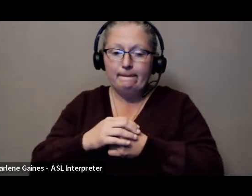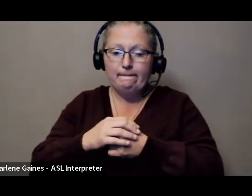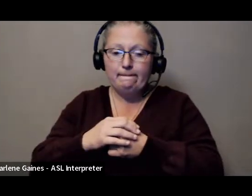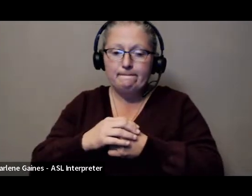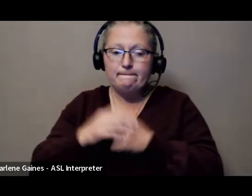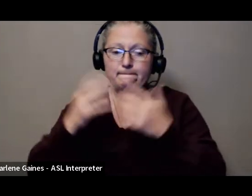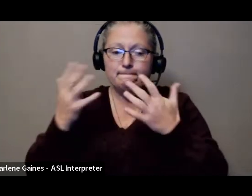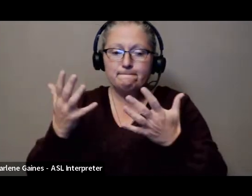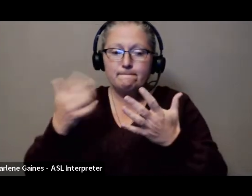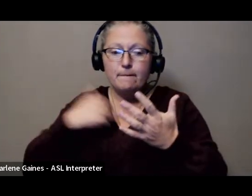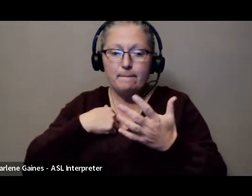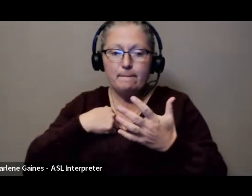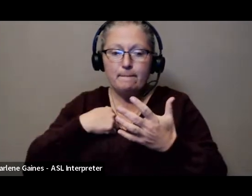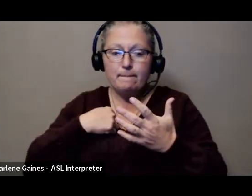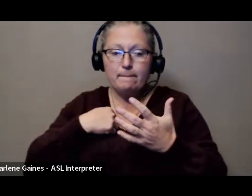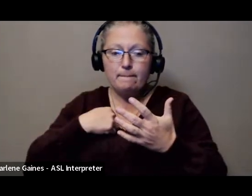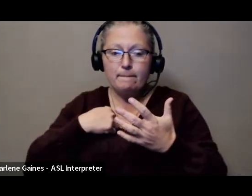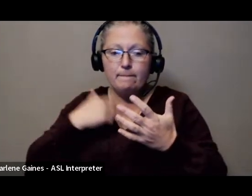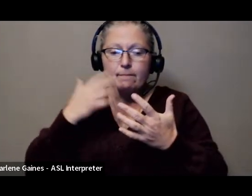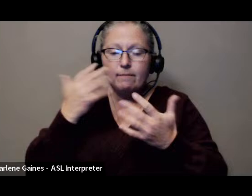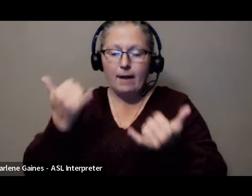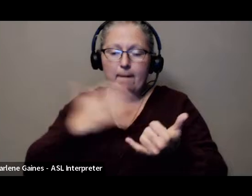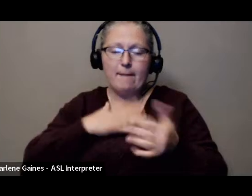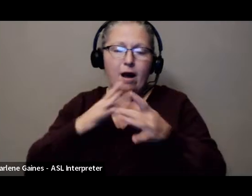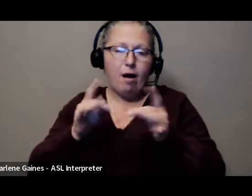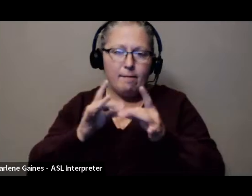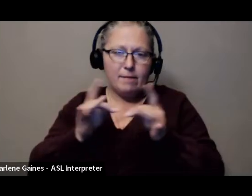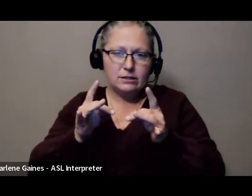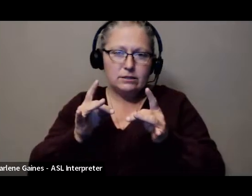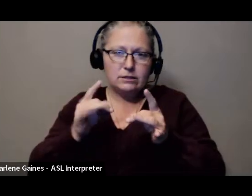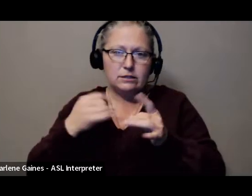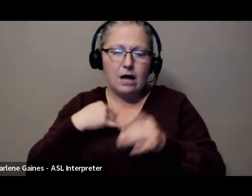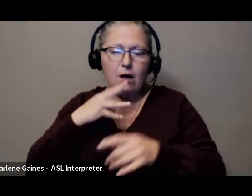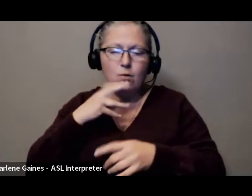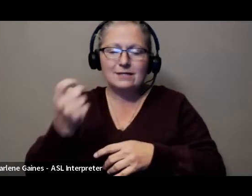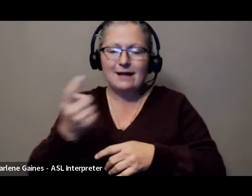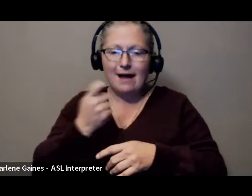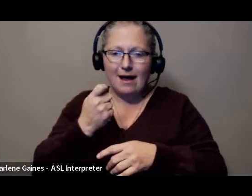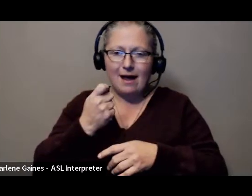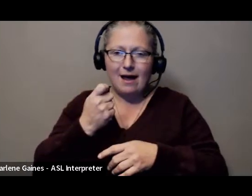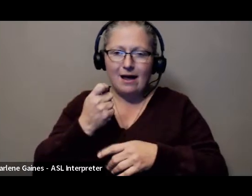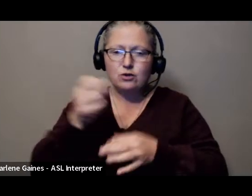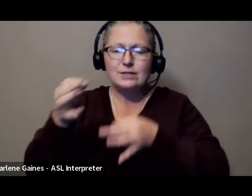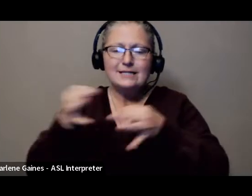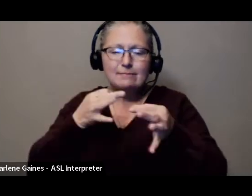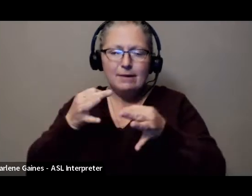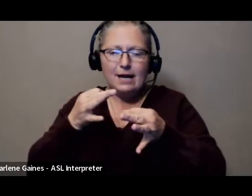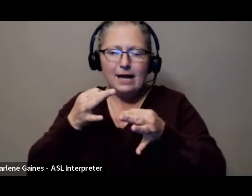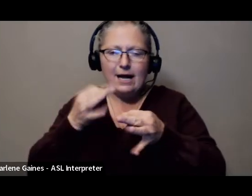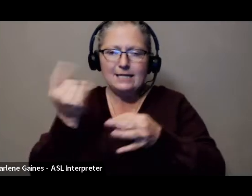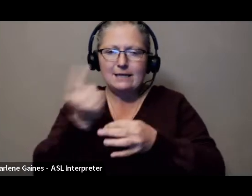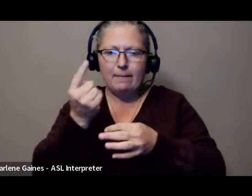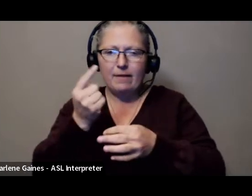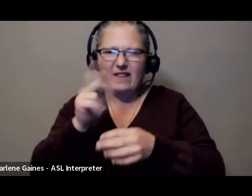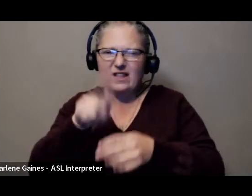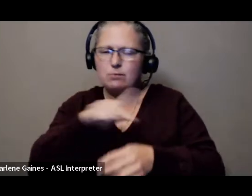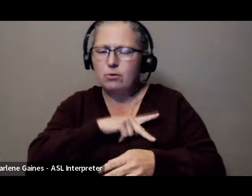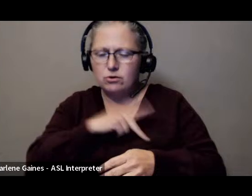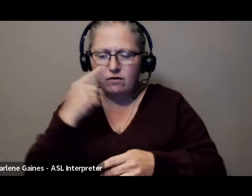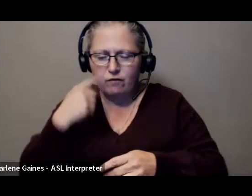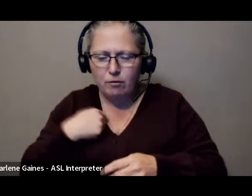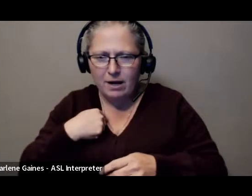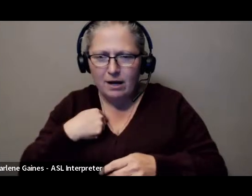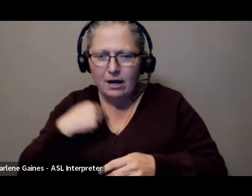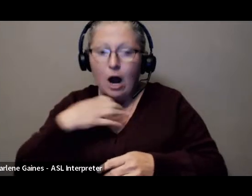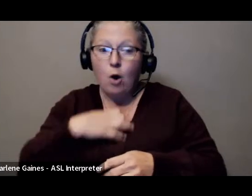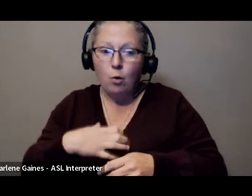so I am going to give my comments. I was asked to explain something very personal to me, which